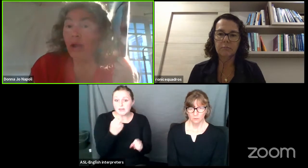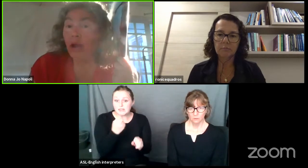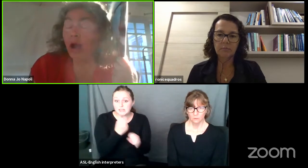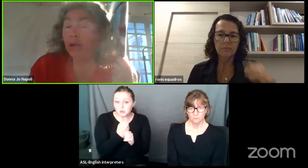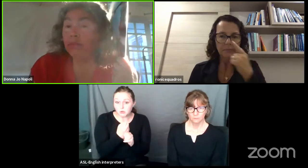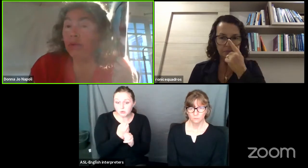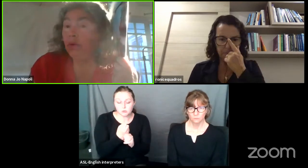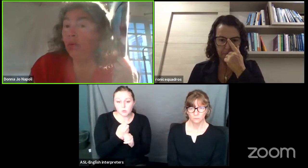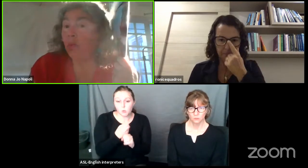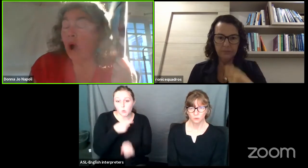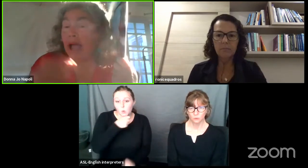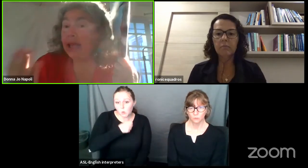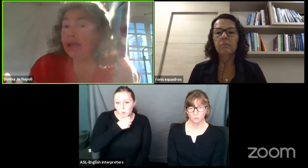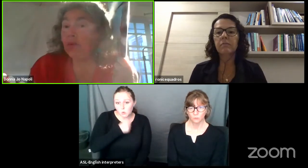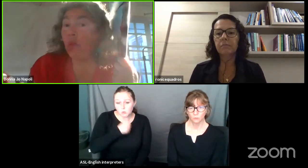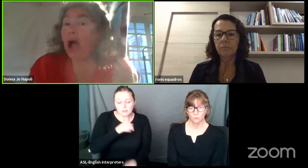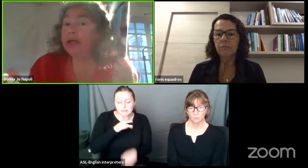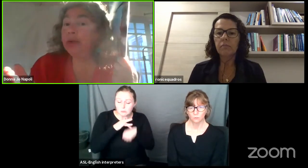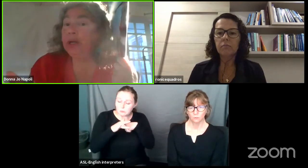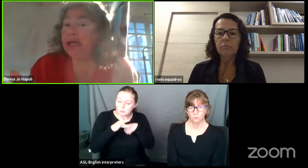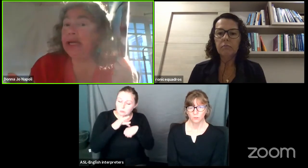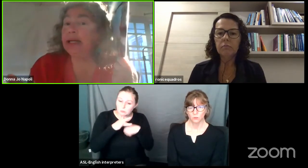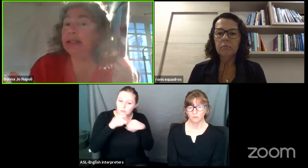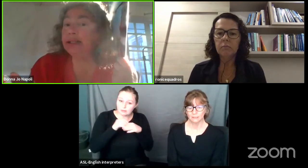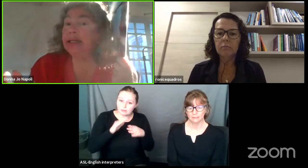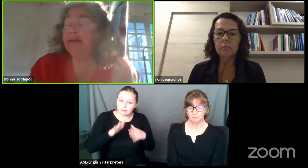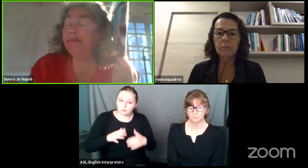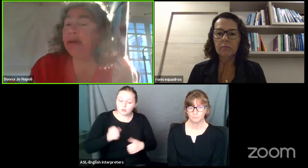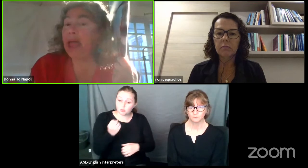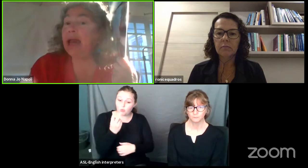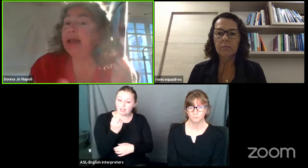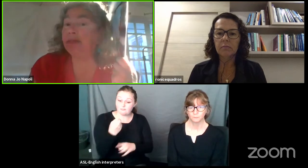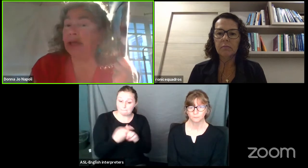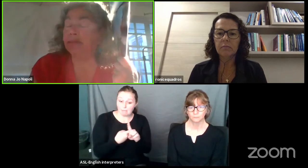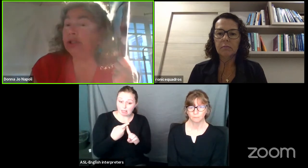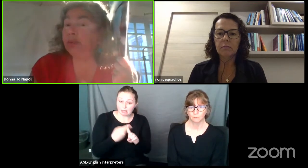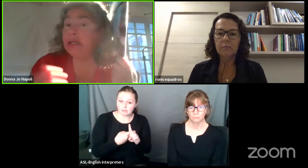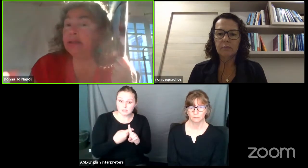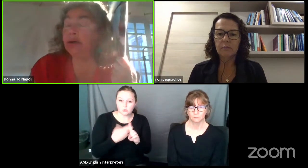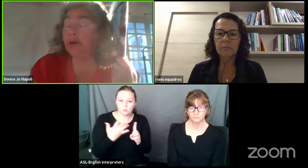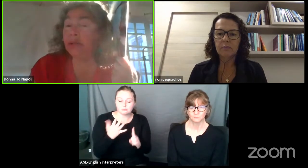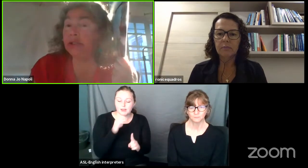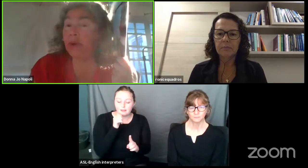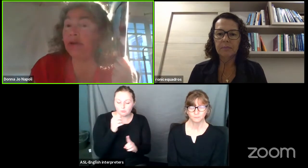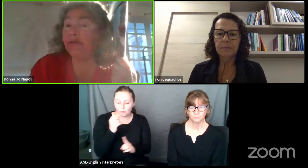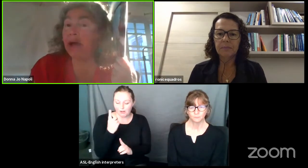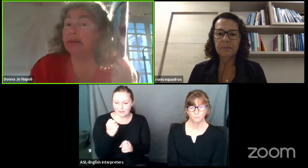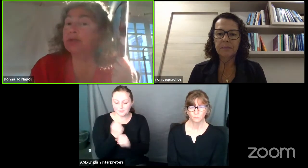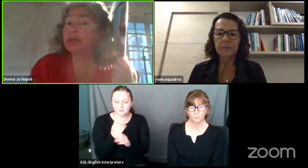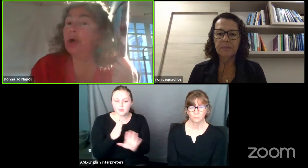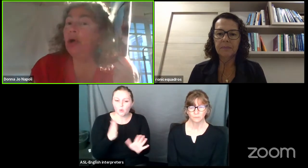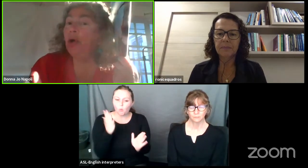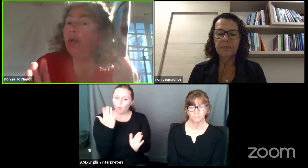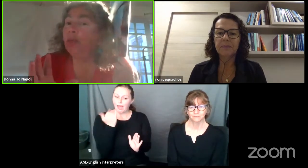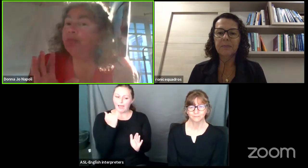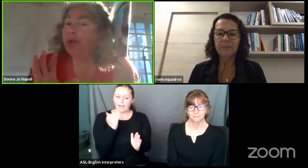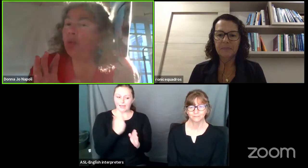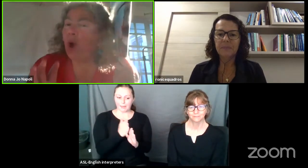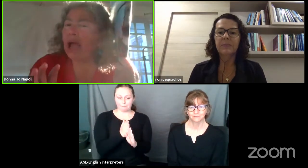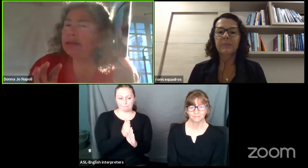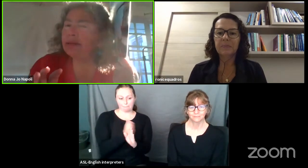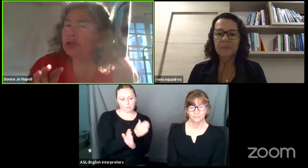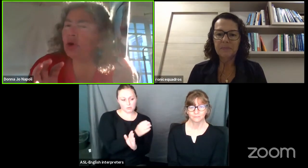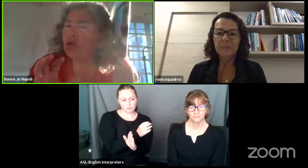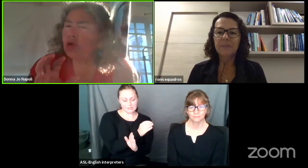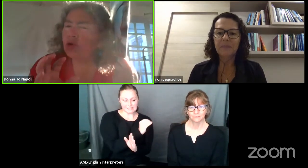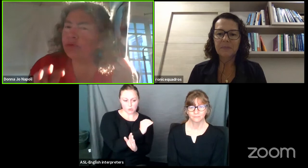early. Why do we need to give them anything between 0 and 12 months?